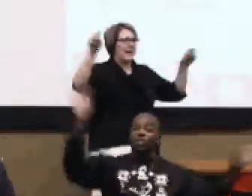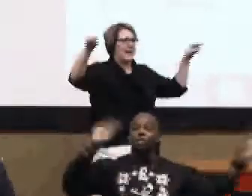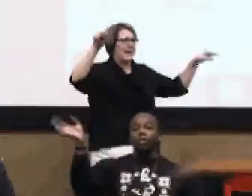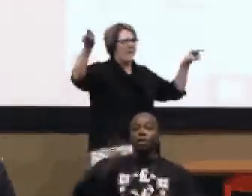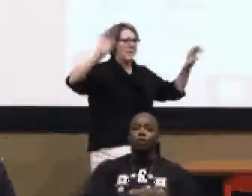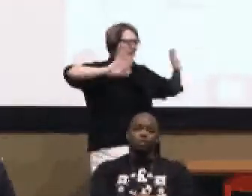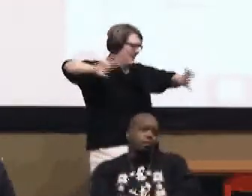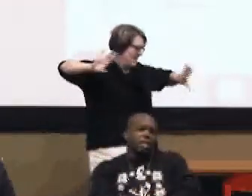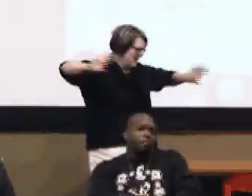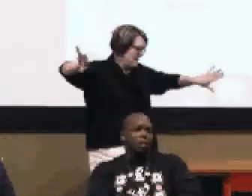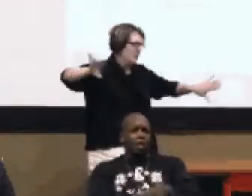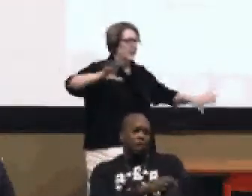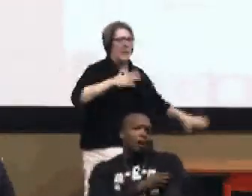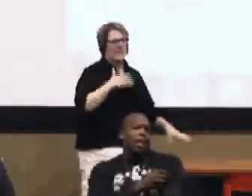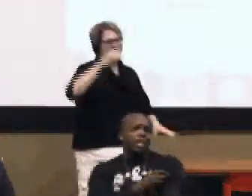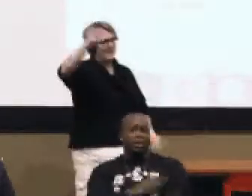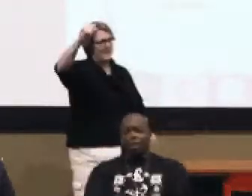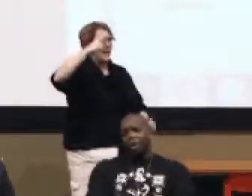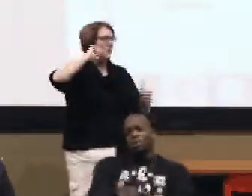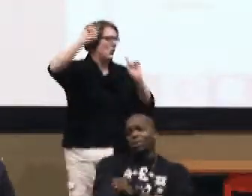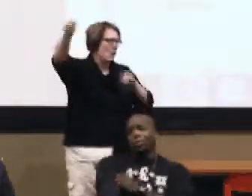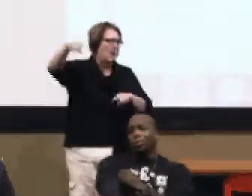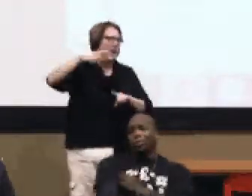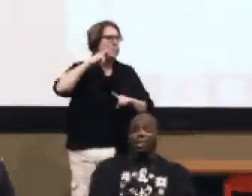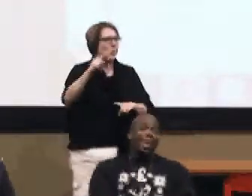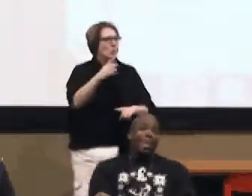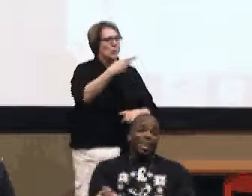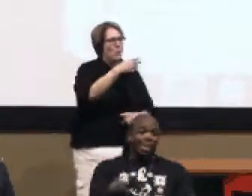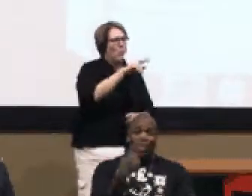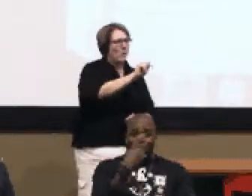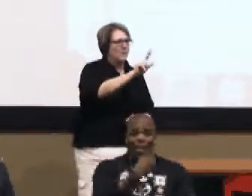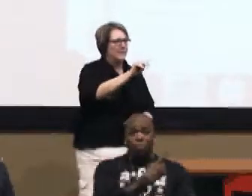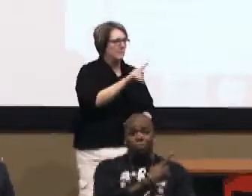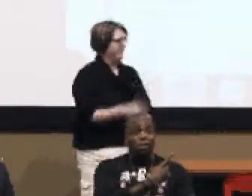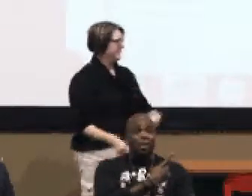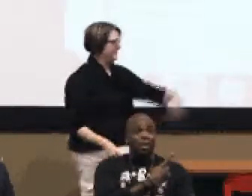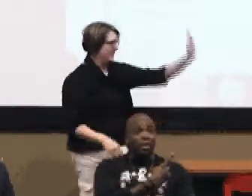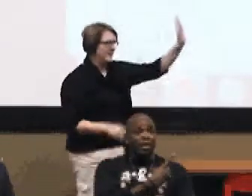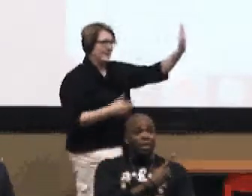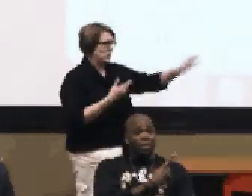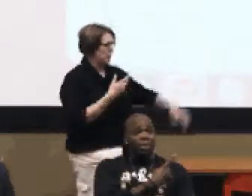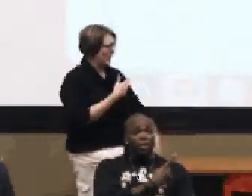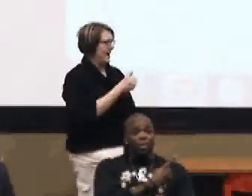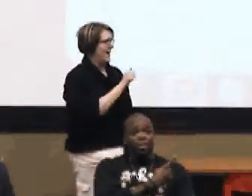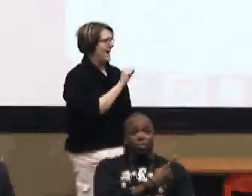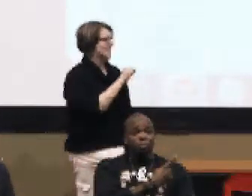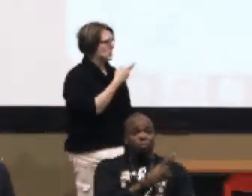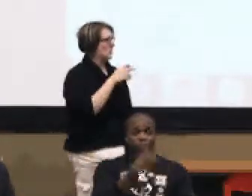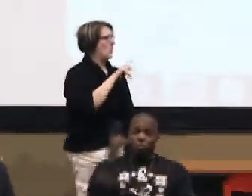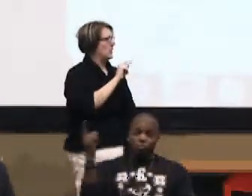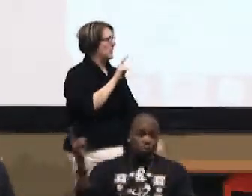then shoving it to the coast. I'm leaving. I'm out of here. I'm going to Portland. Get your ass to Portland then.